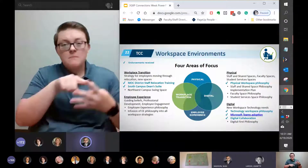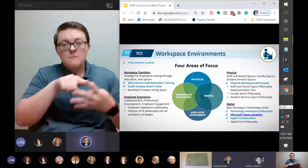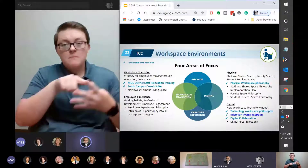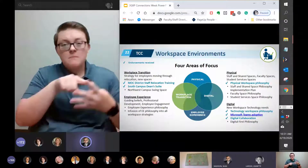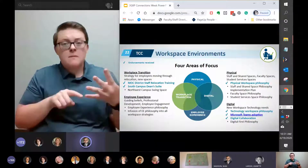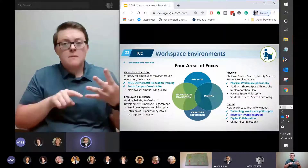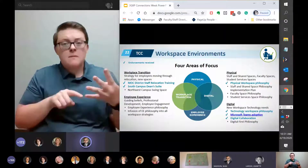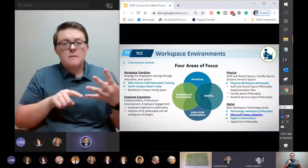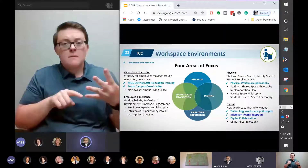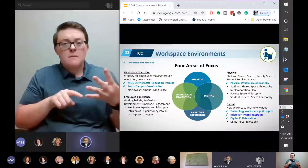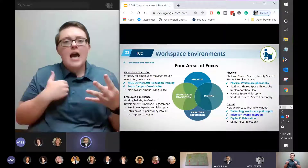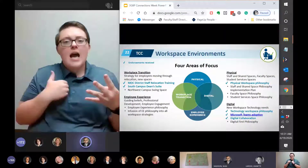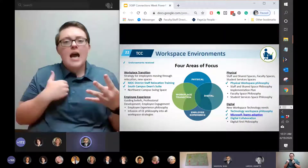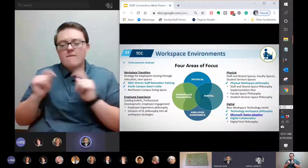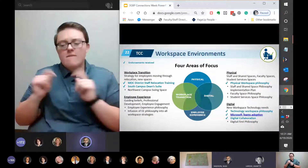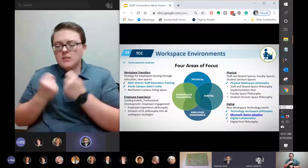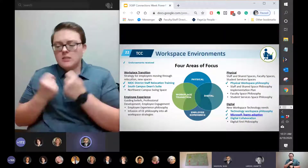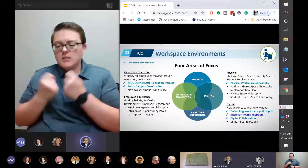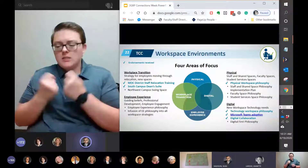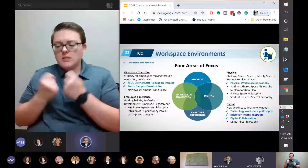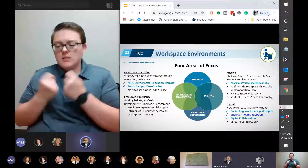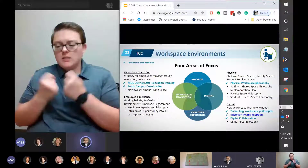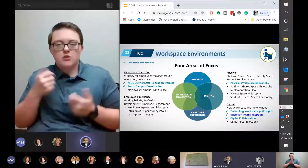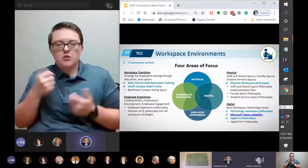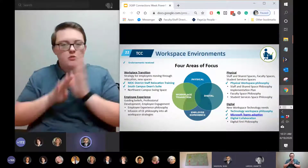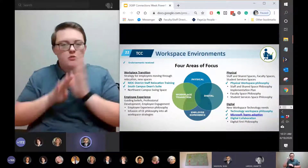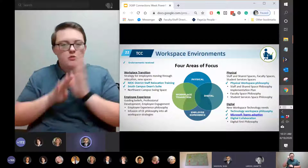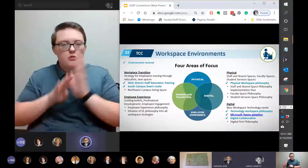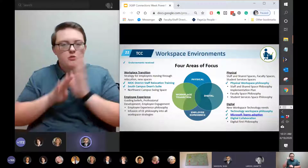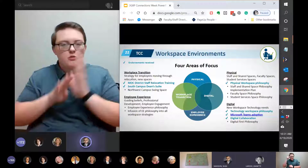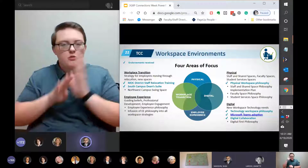working to develop philosophies and supplemental